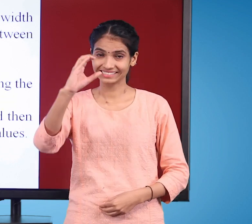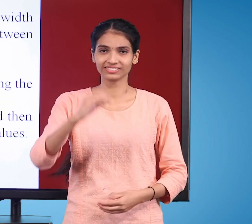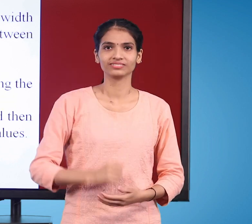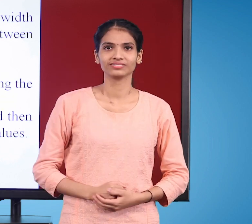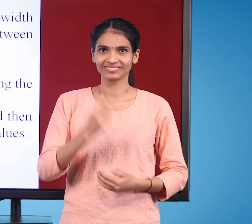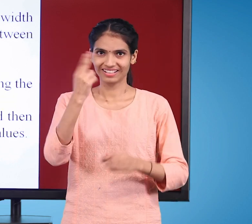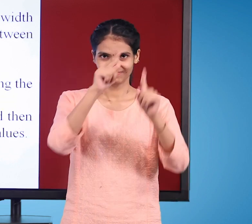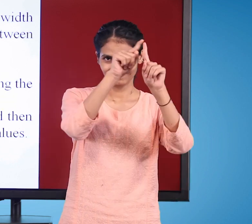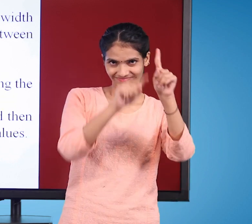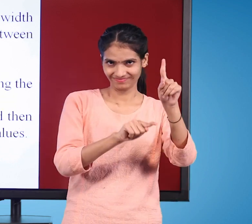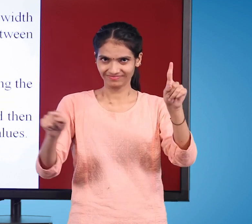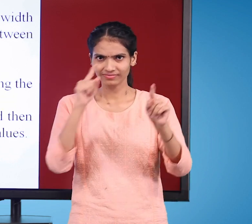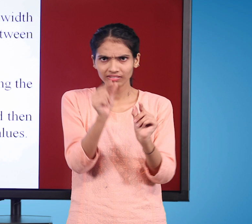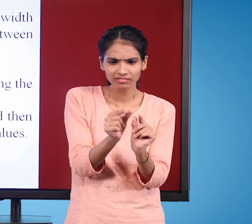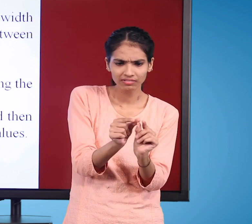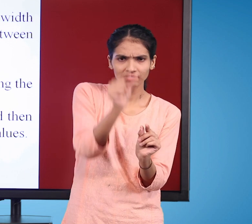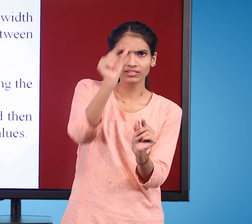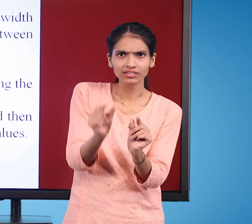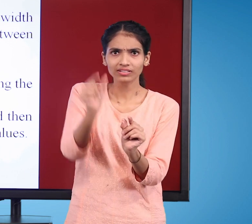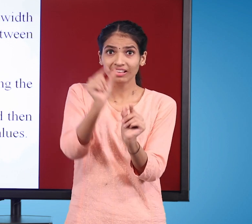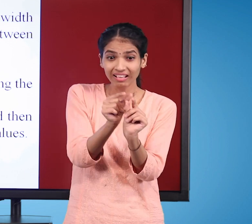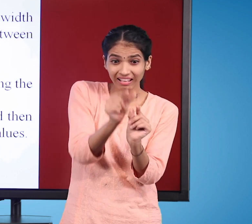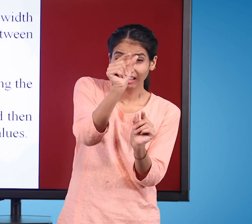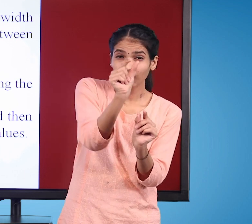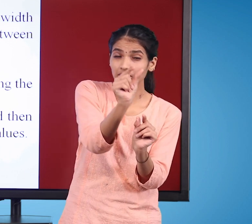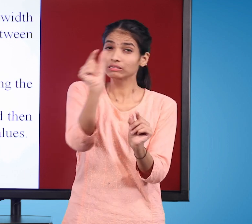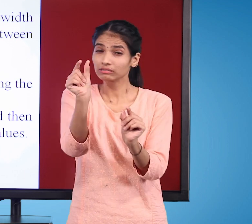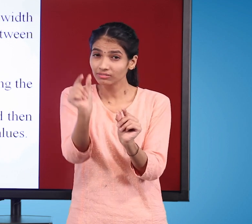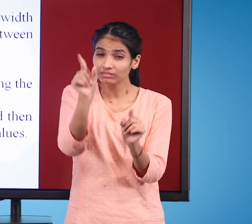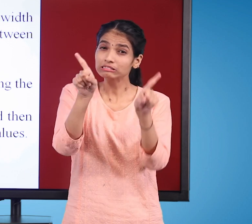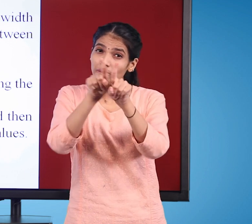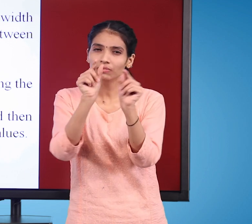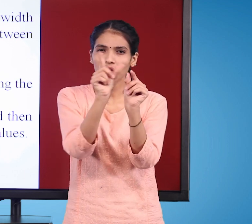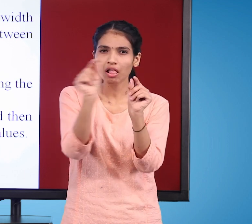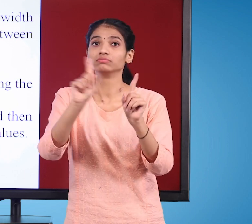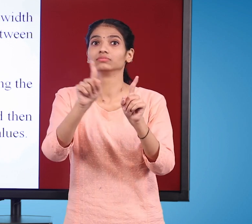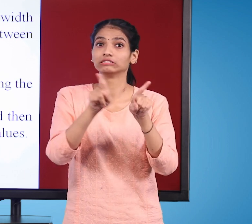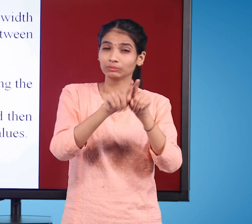C. Take bars of same width, keeping uniform gap between them.